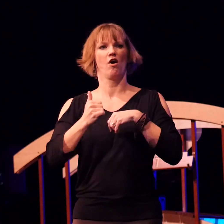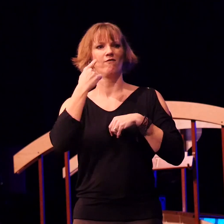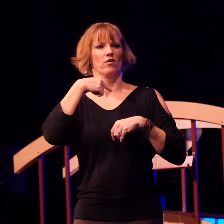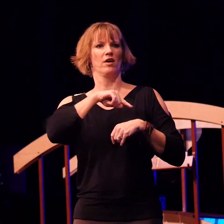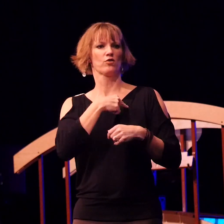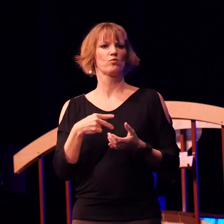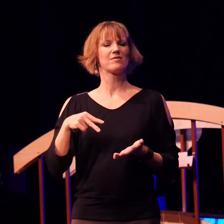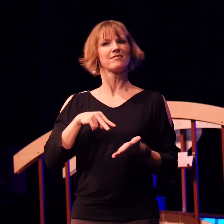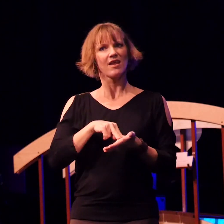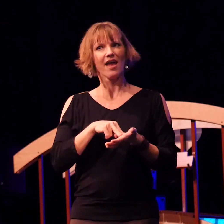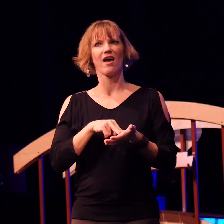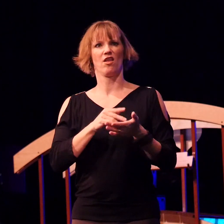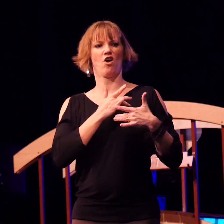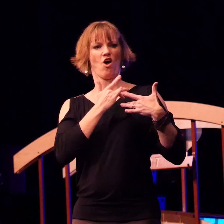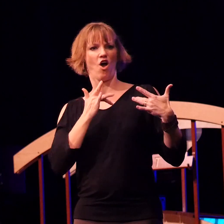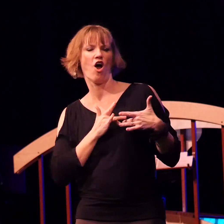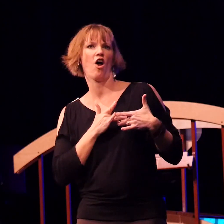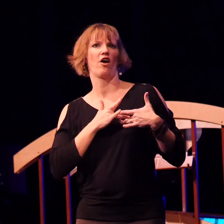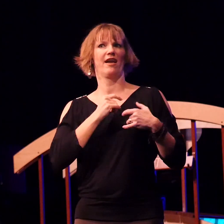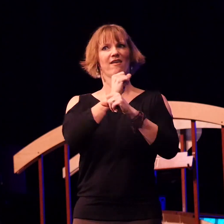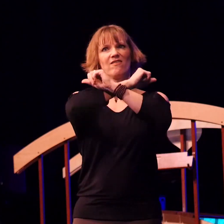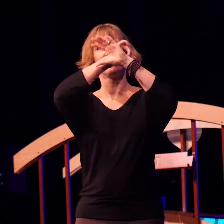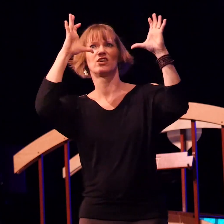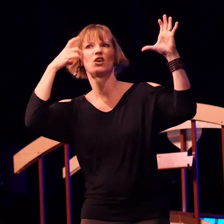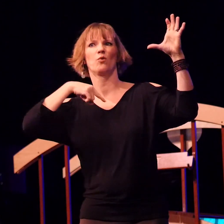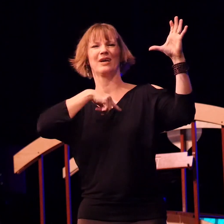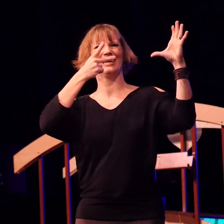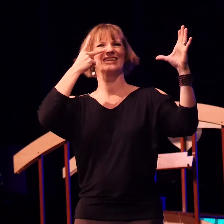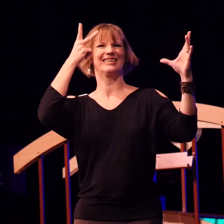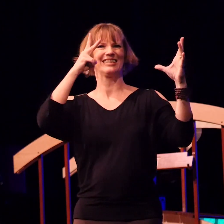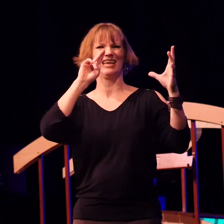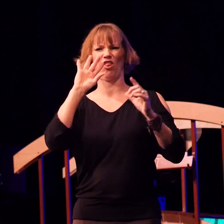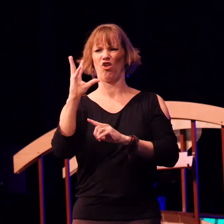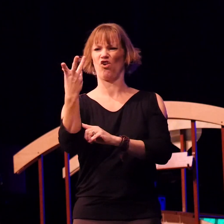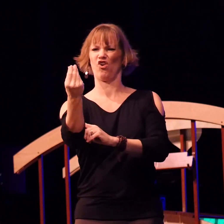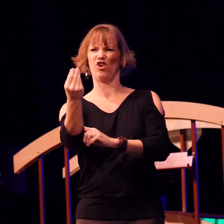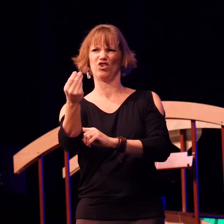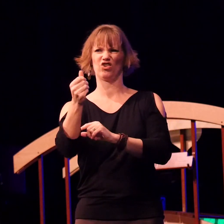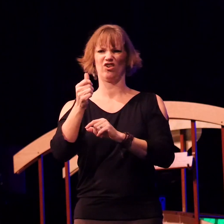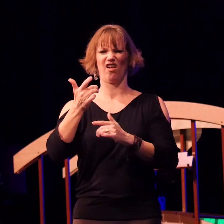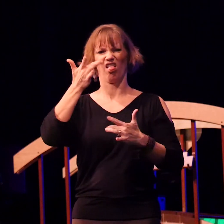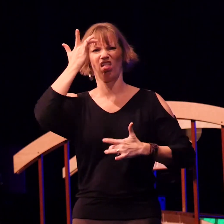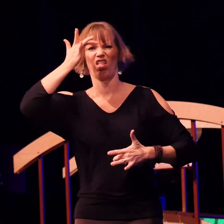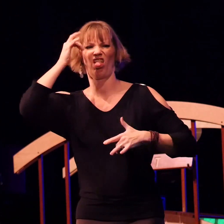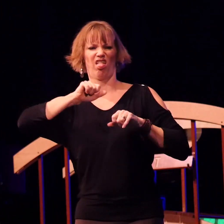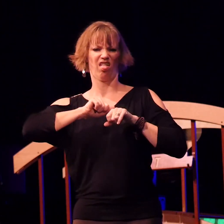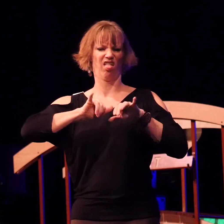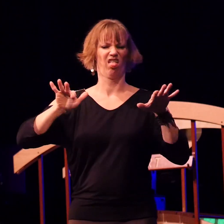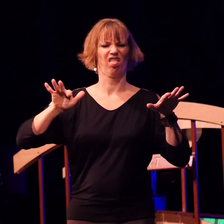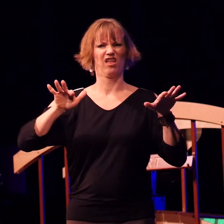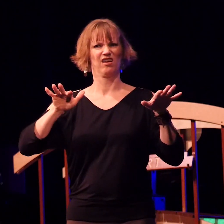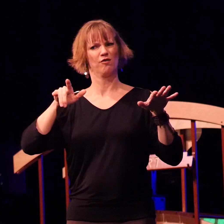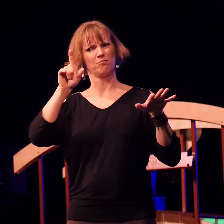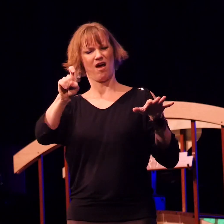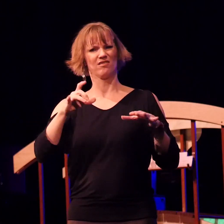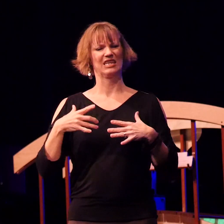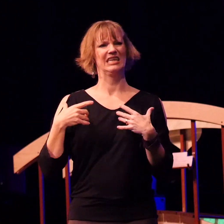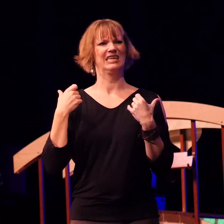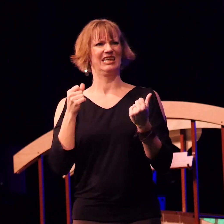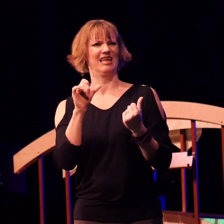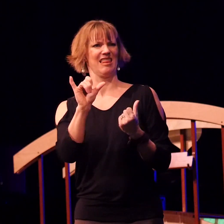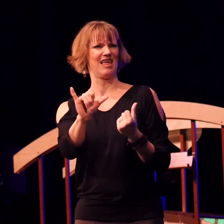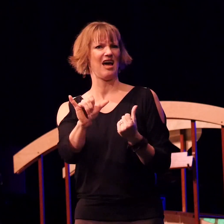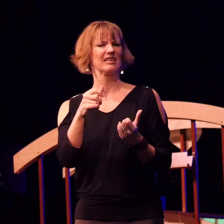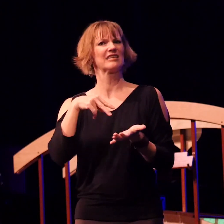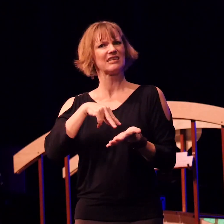in a place of heart and higher vision as we see the toxins of our culture erupting, to be healed and stand in that